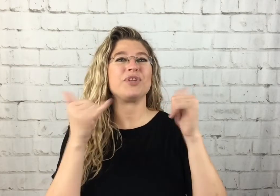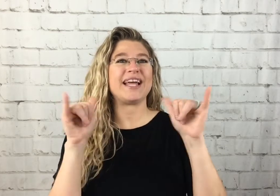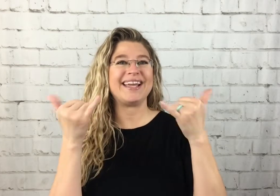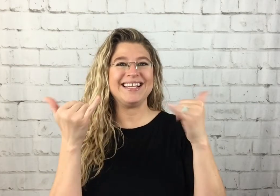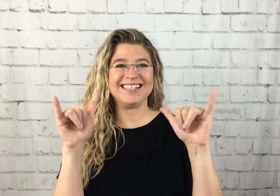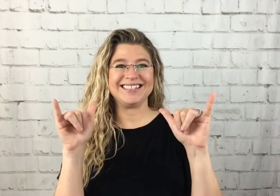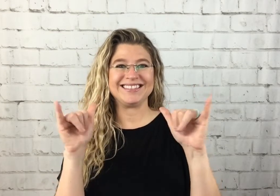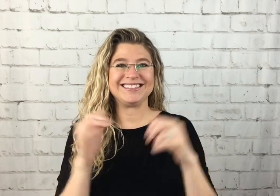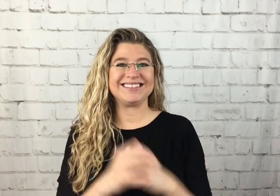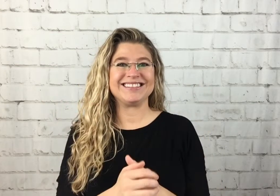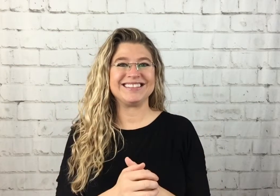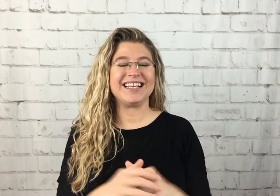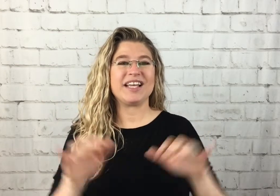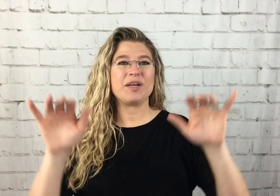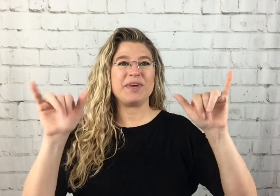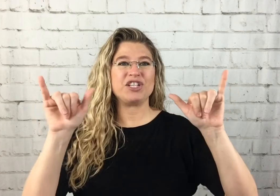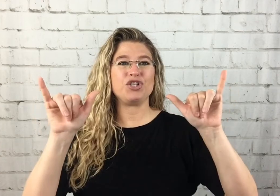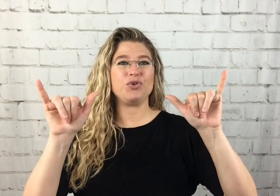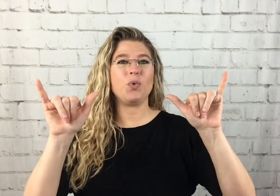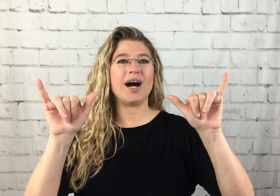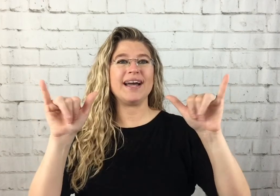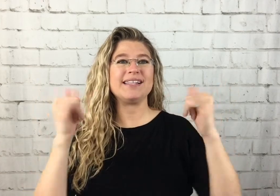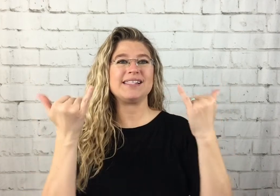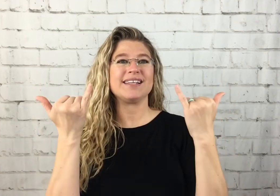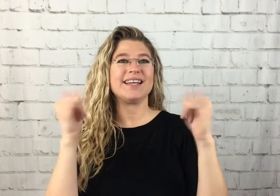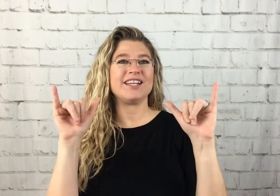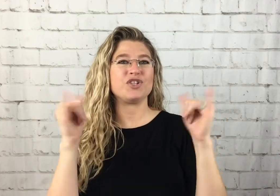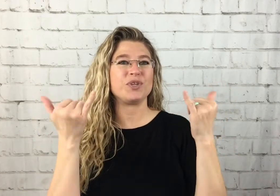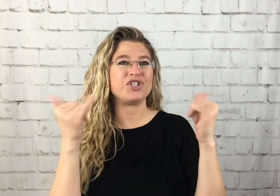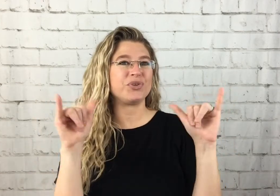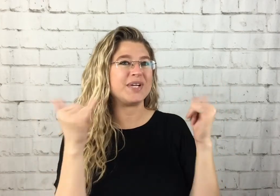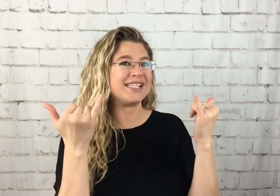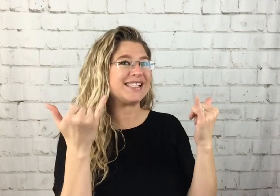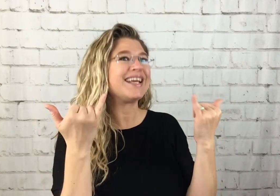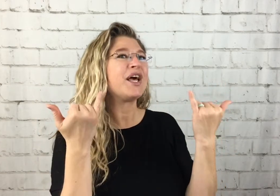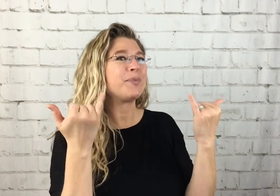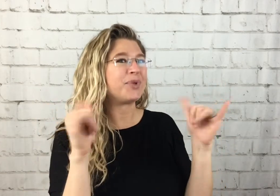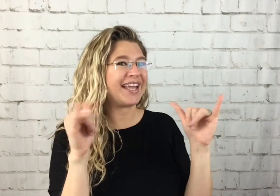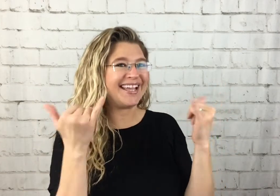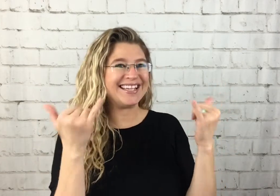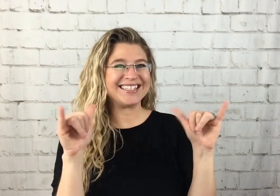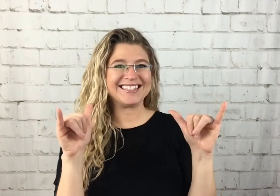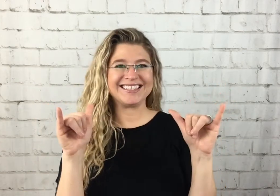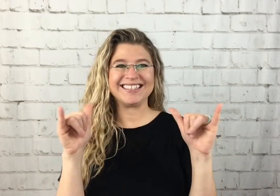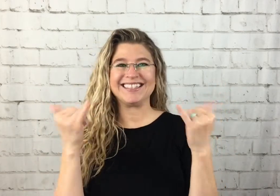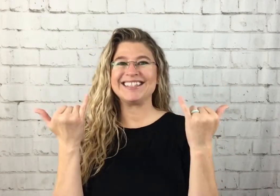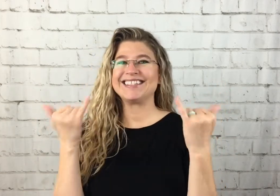play. Make 2 Ys and twist your wrist. Play.